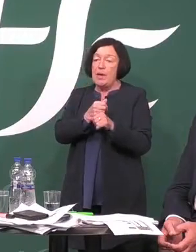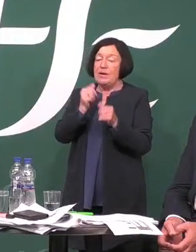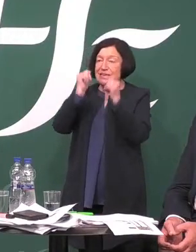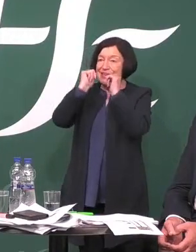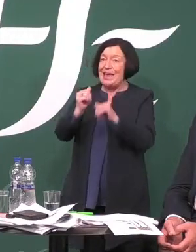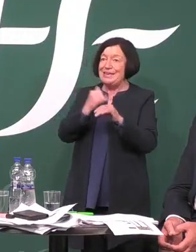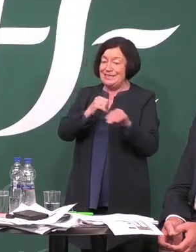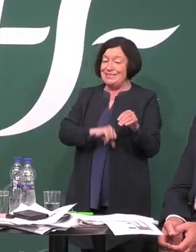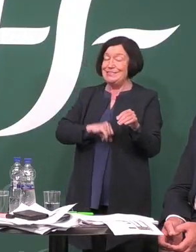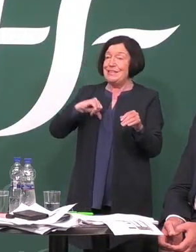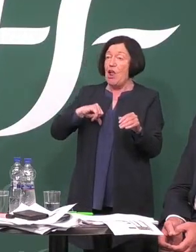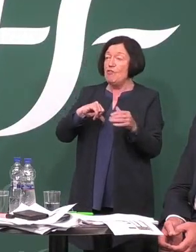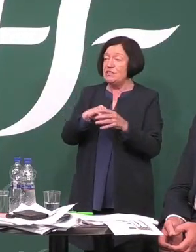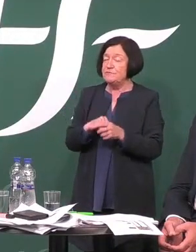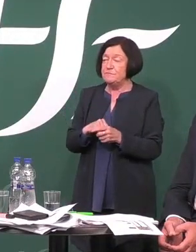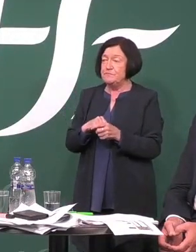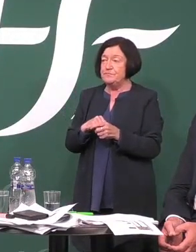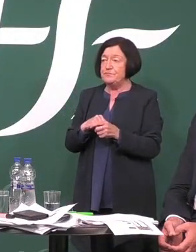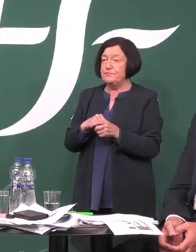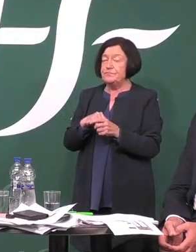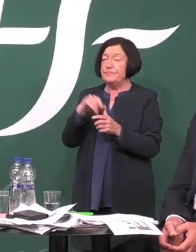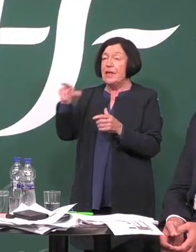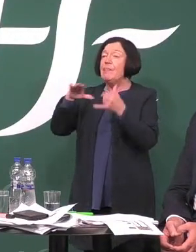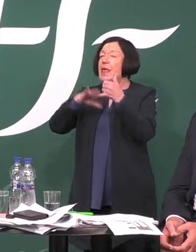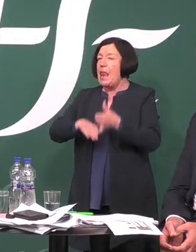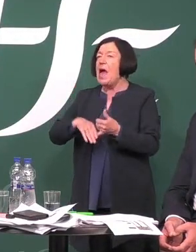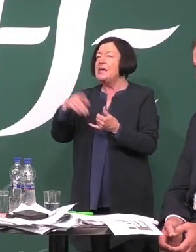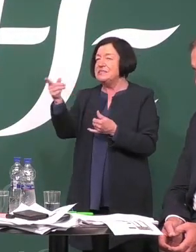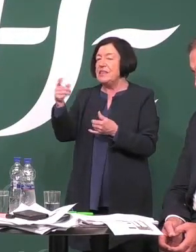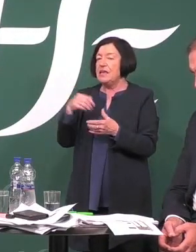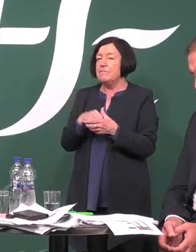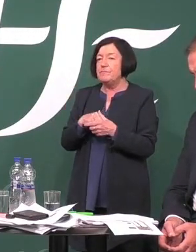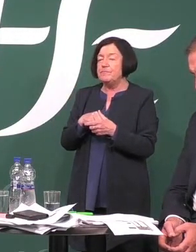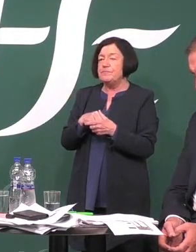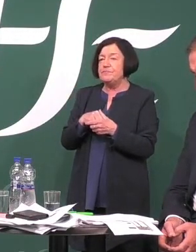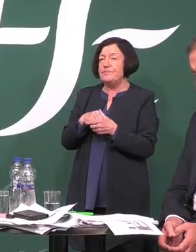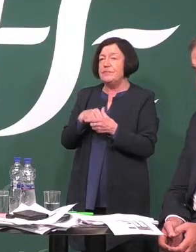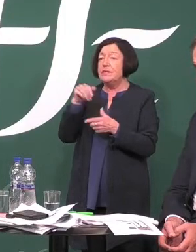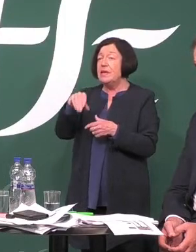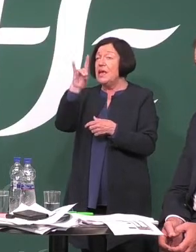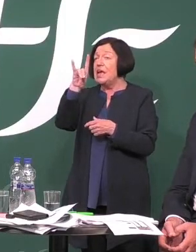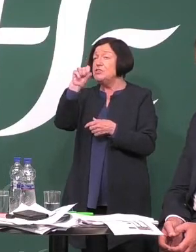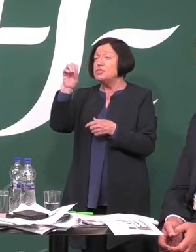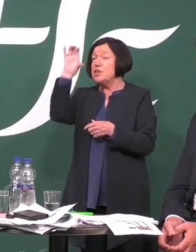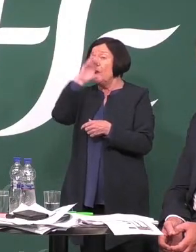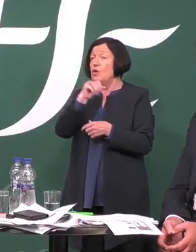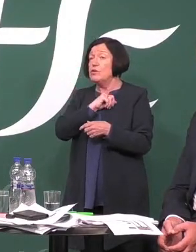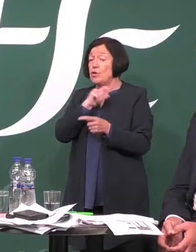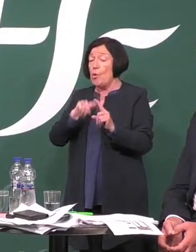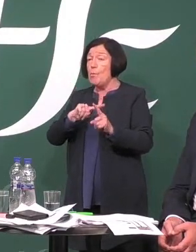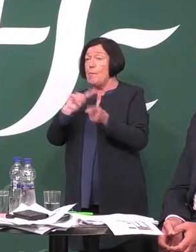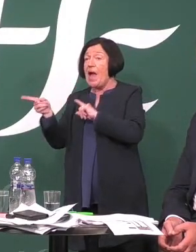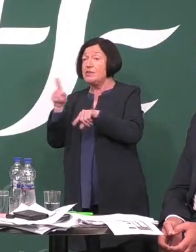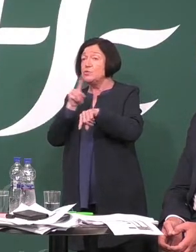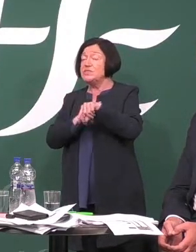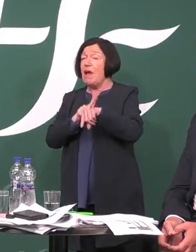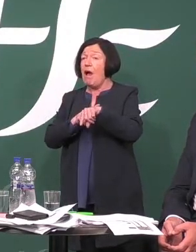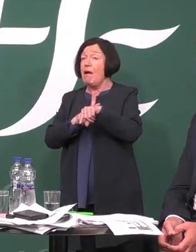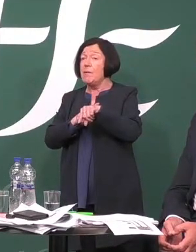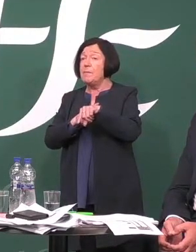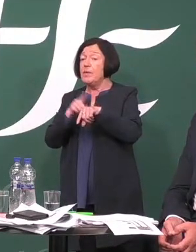sections. Just the last thing in this then, is the HSE looking to get back to a point